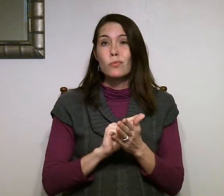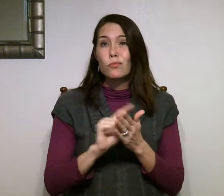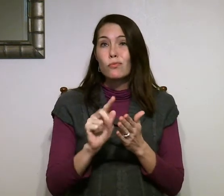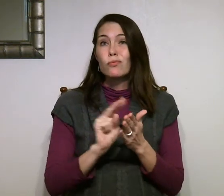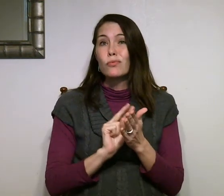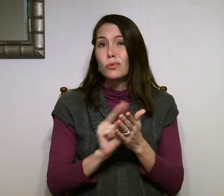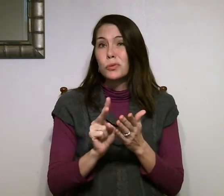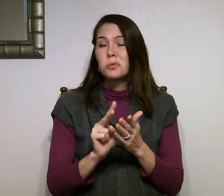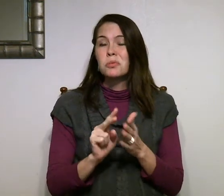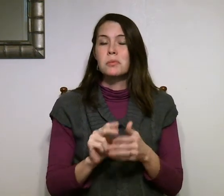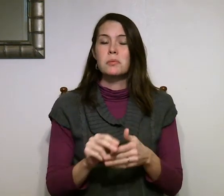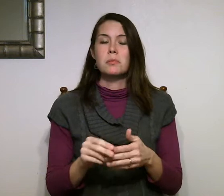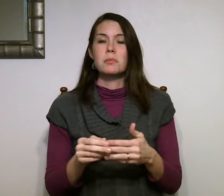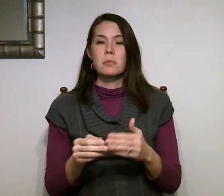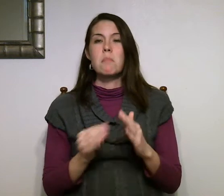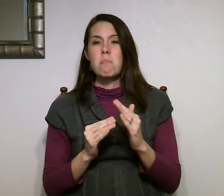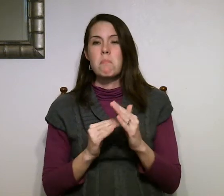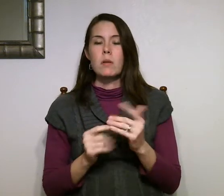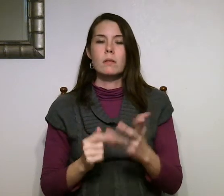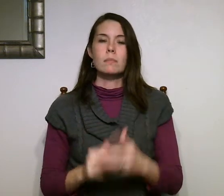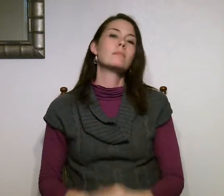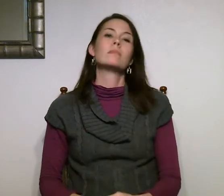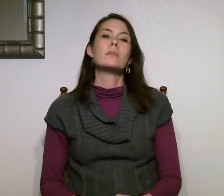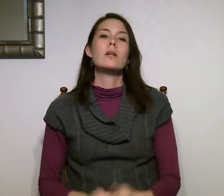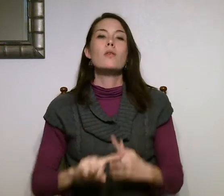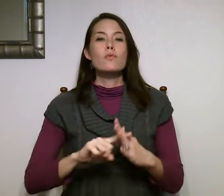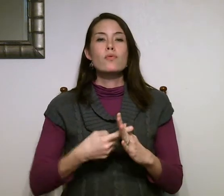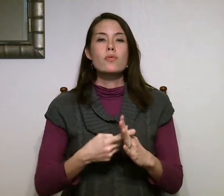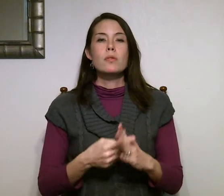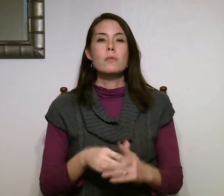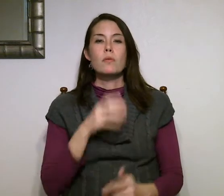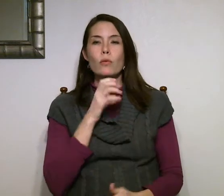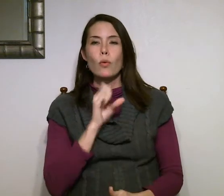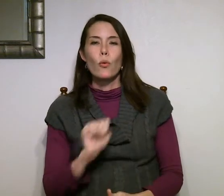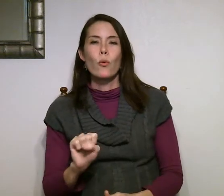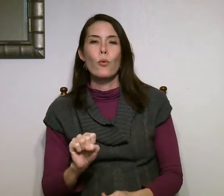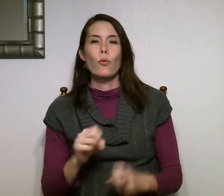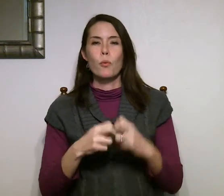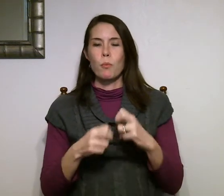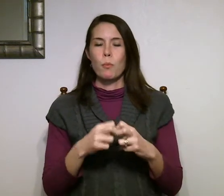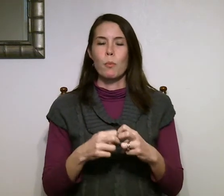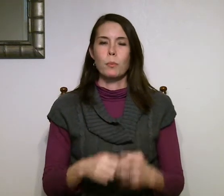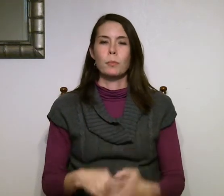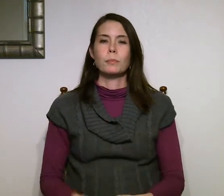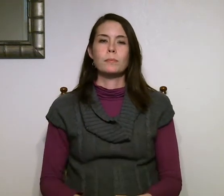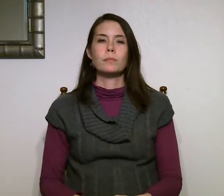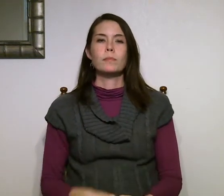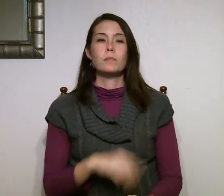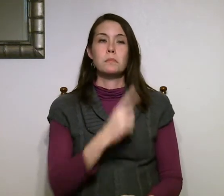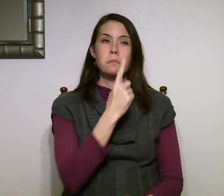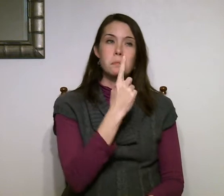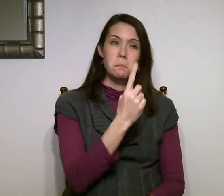problems. Well, let's say I start with an old classic. 1 plus